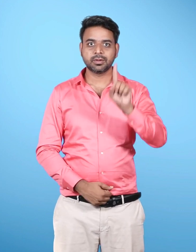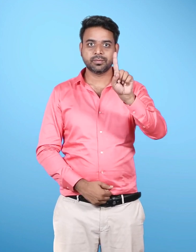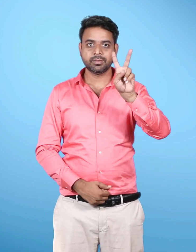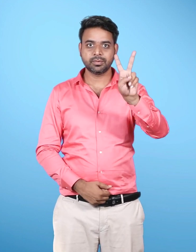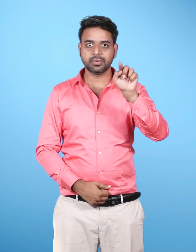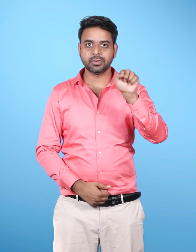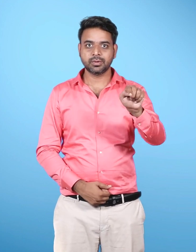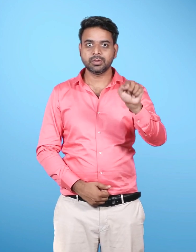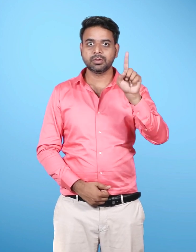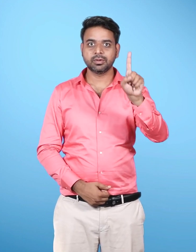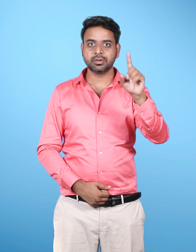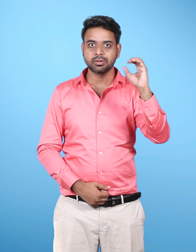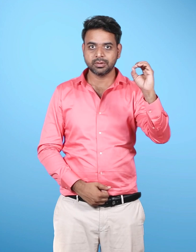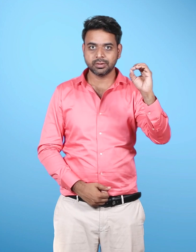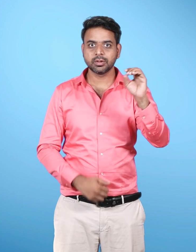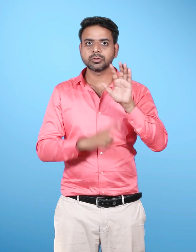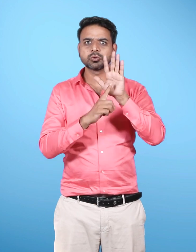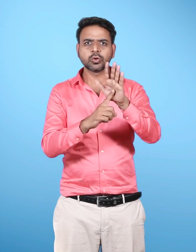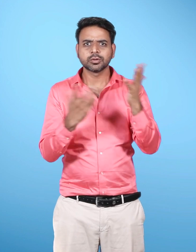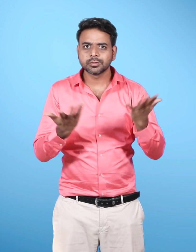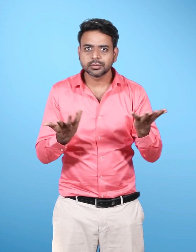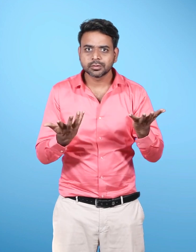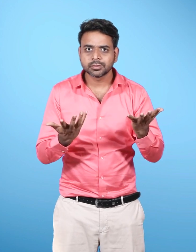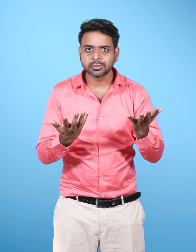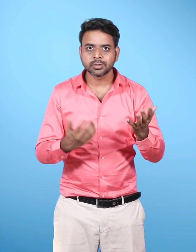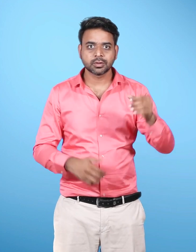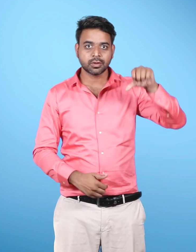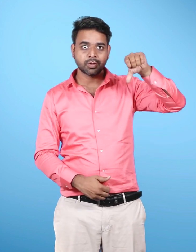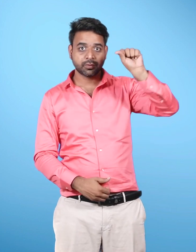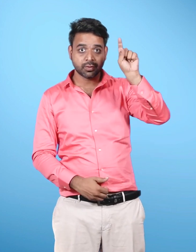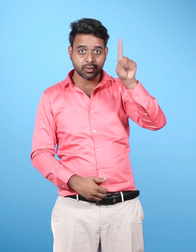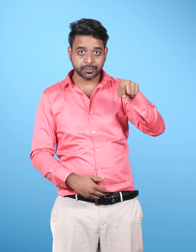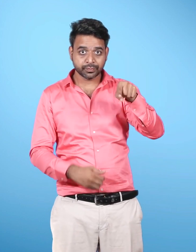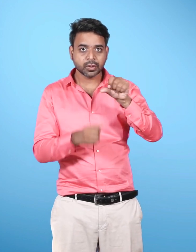Figure 12.10 shows a switch in on position.